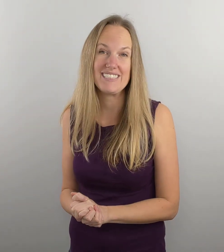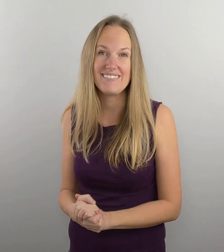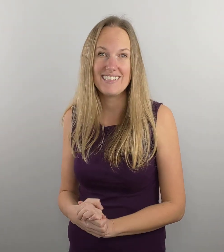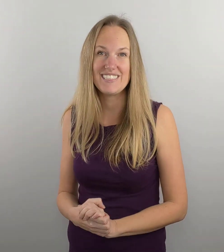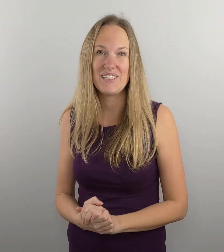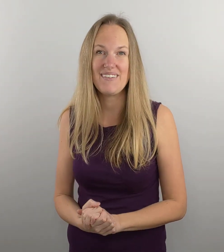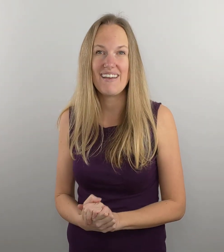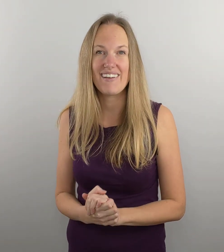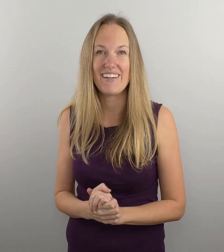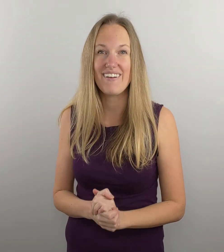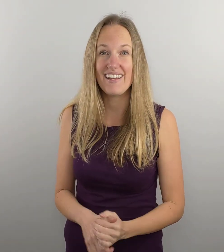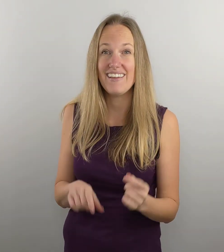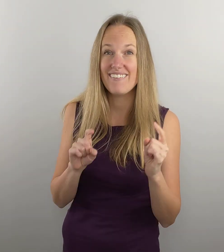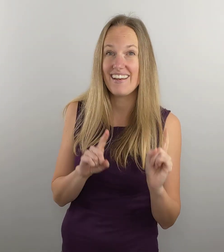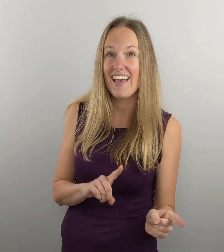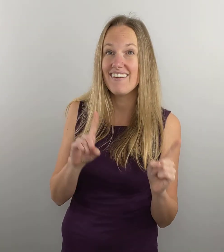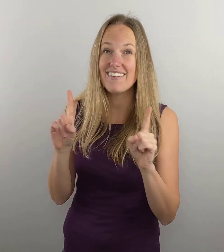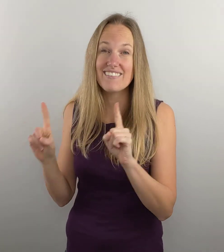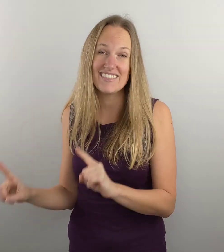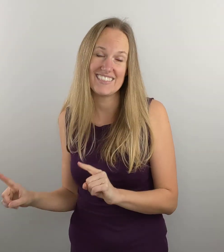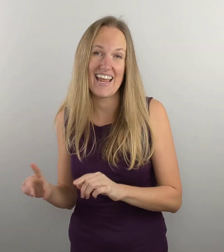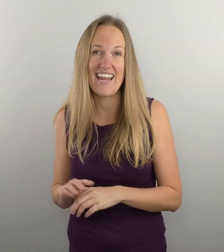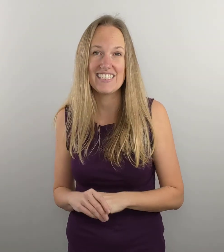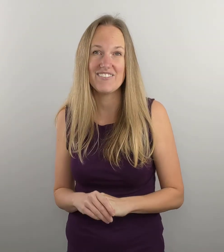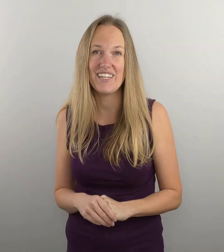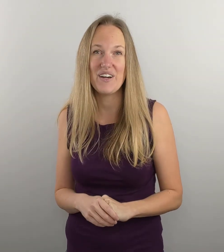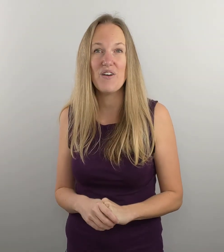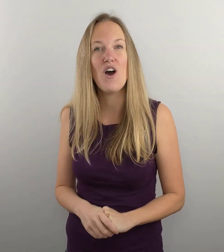you need to, and when you're ready, you can head on over to that next video